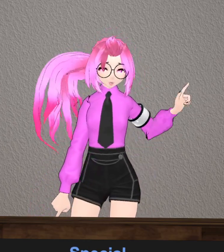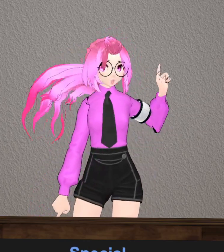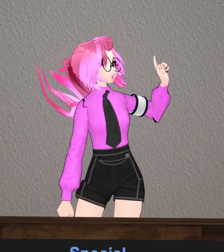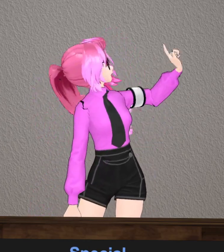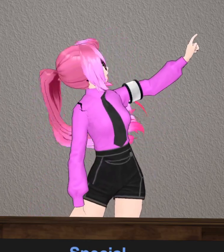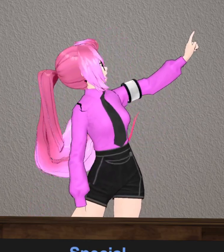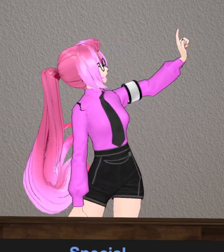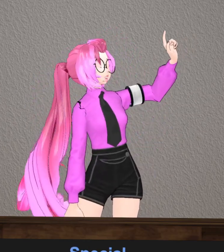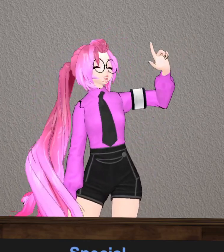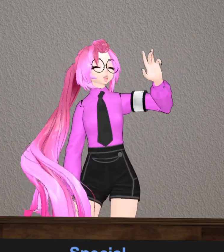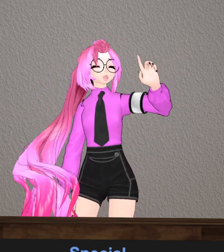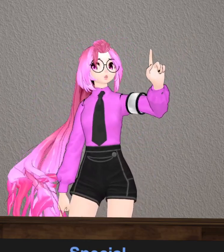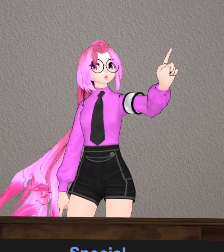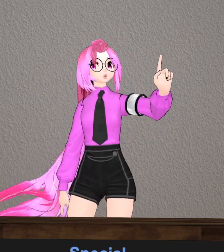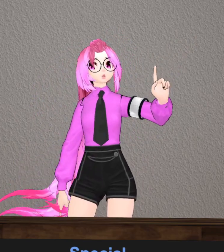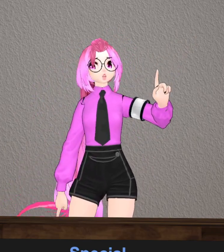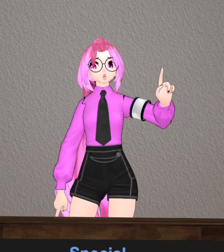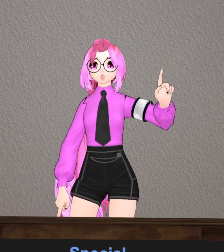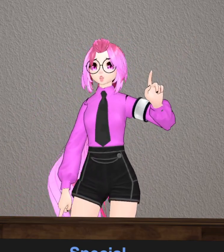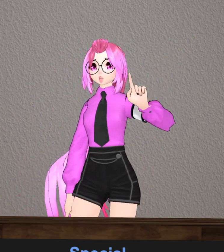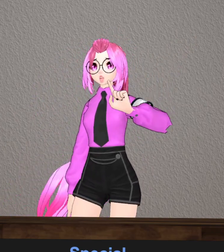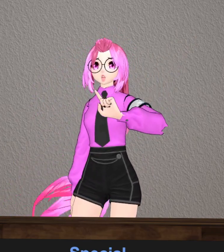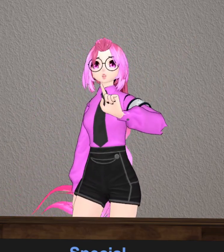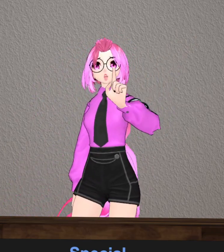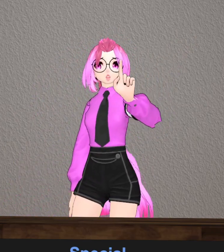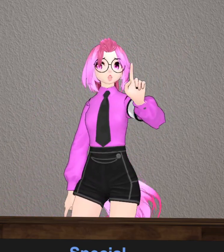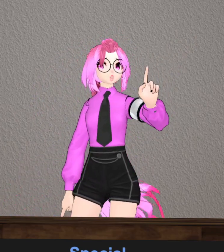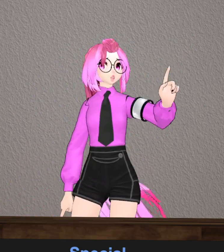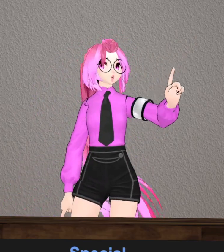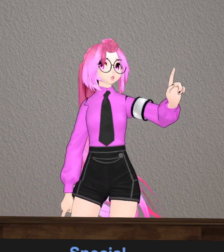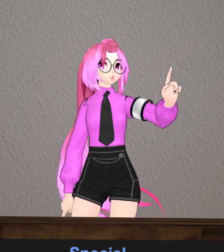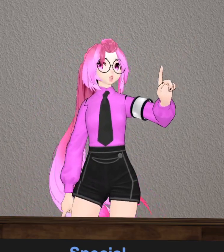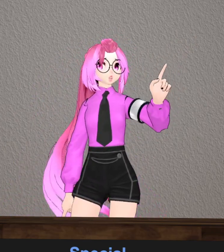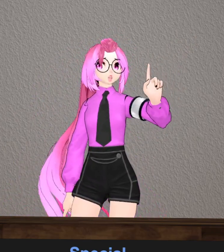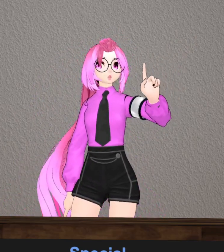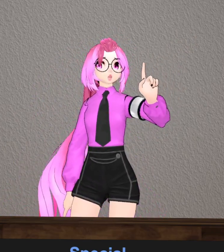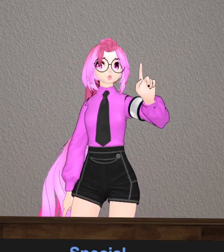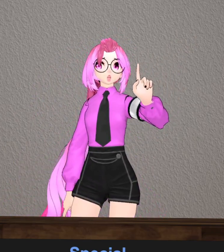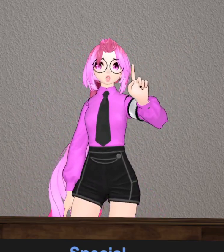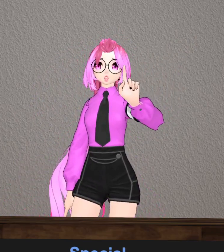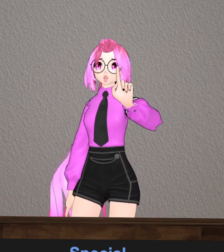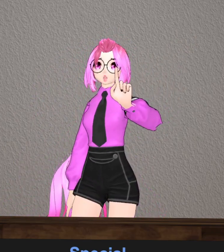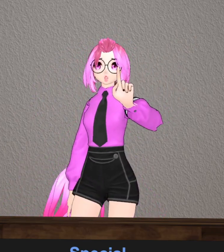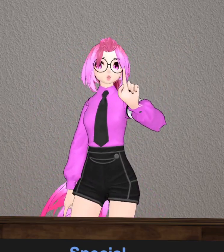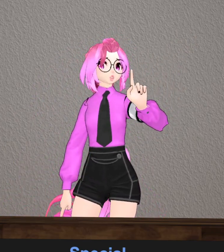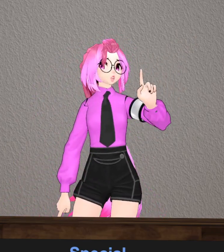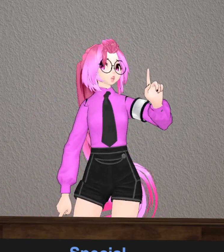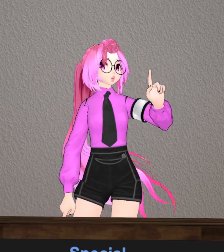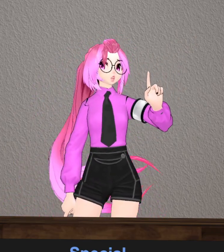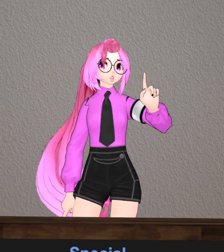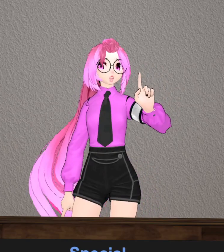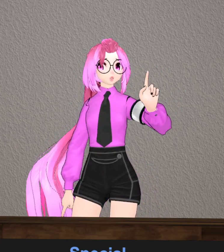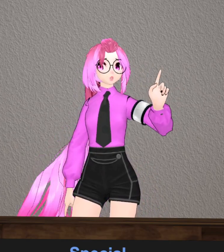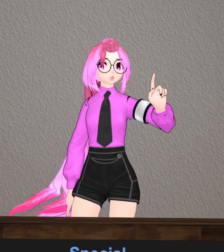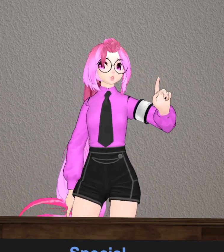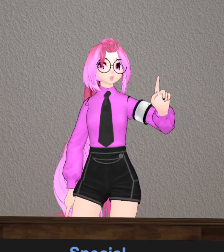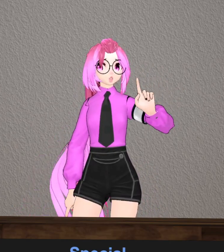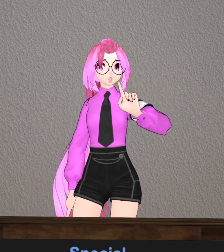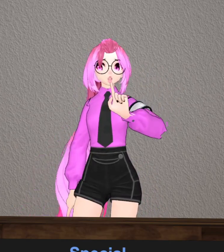And then special, if you were here at my classifier lesson, you remember that a pointed finger represents a person. And